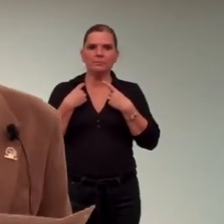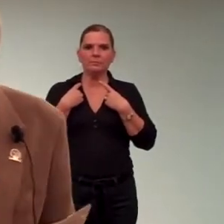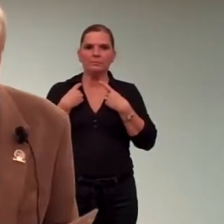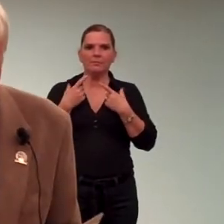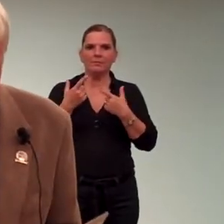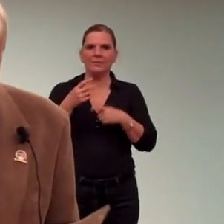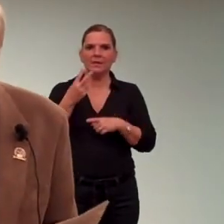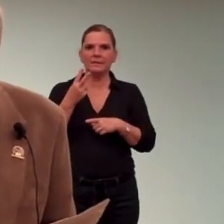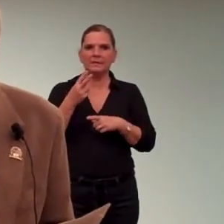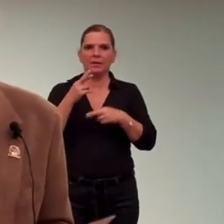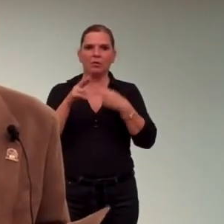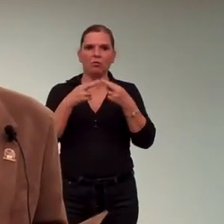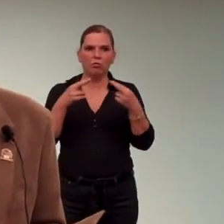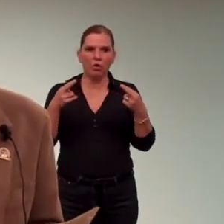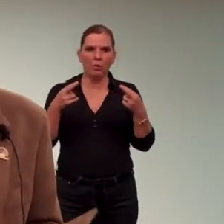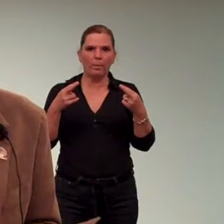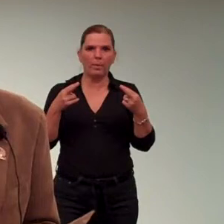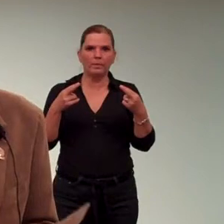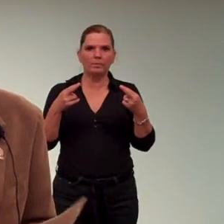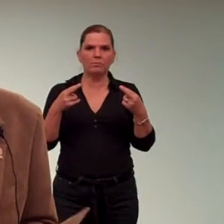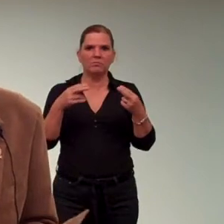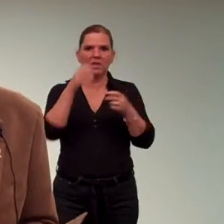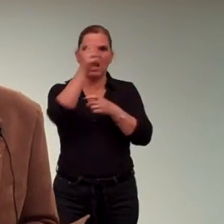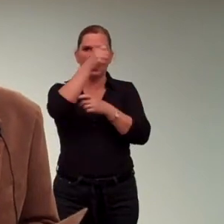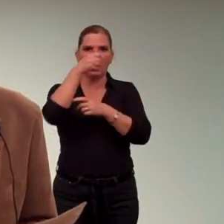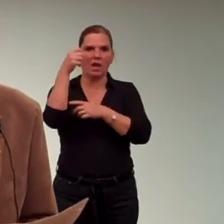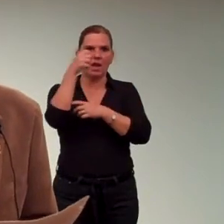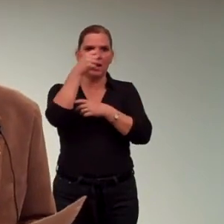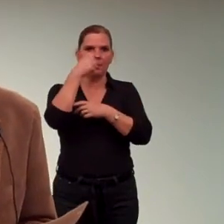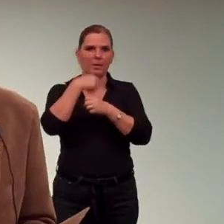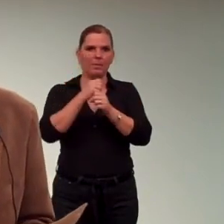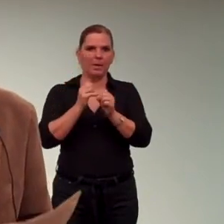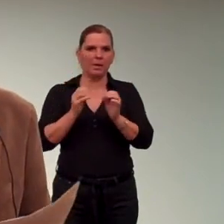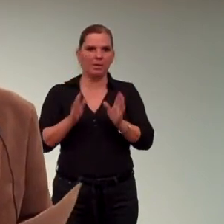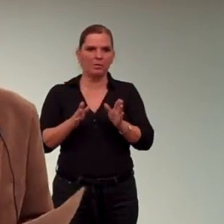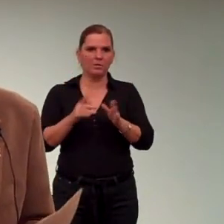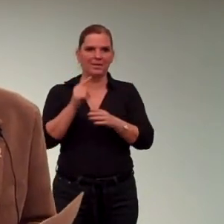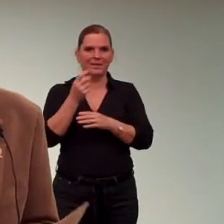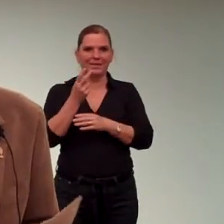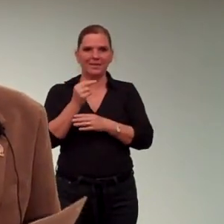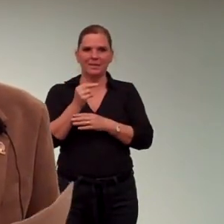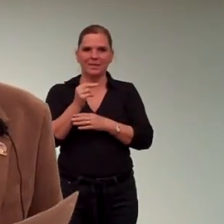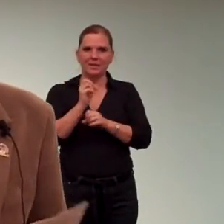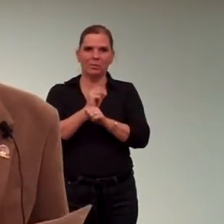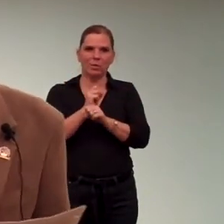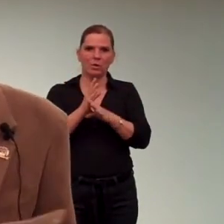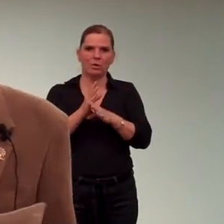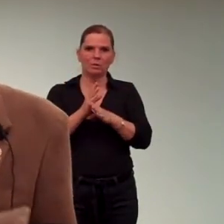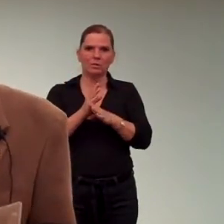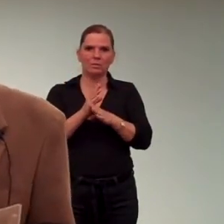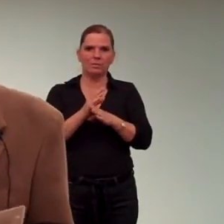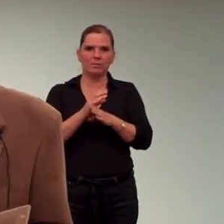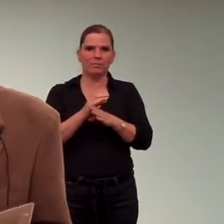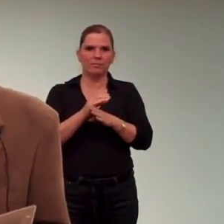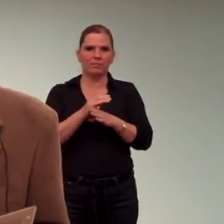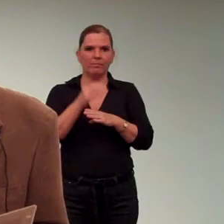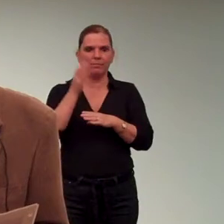let's see, rope manufacturers, cabinet makers, coppersmiths, tin plate workers, hatters.